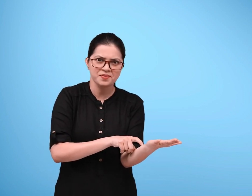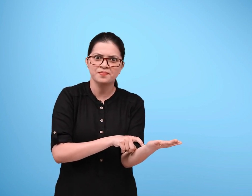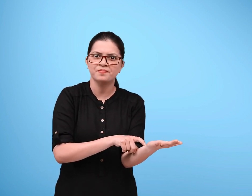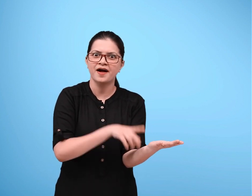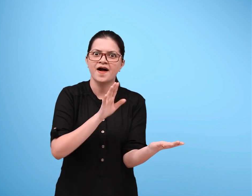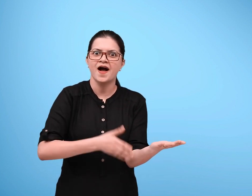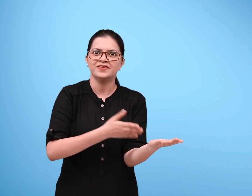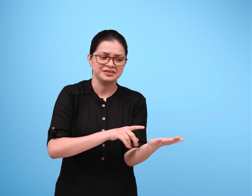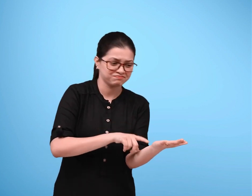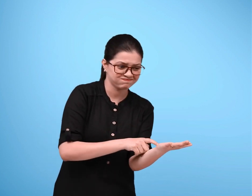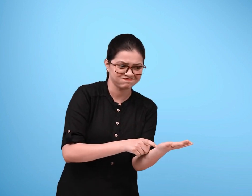soon.